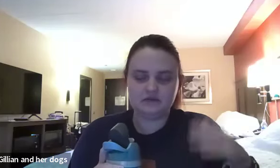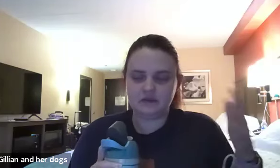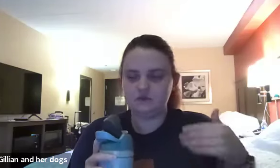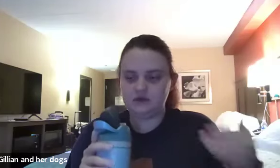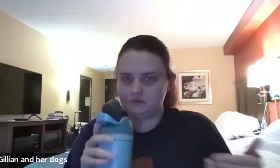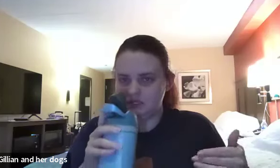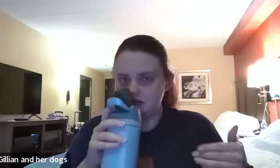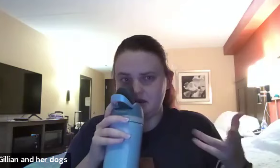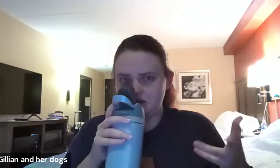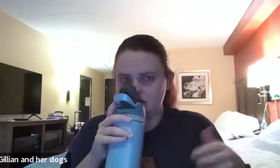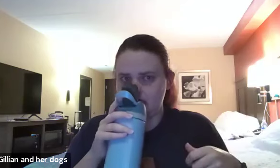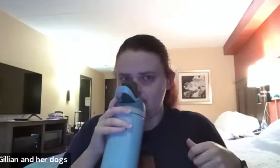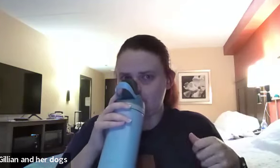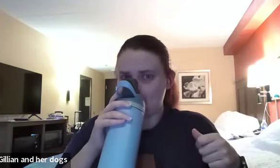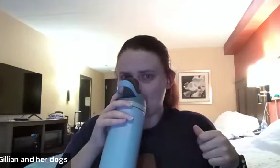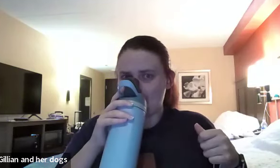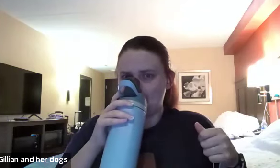like for me to repeat, anything like that?